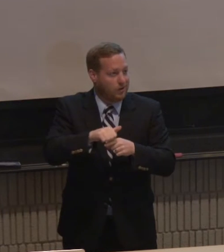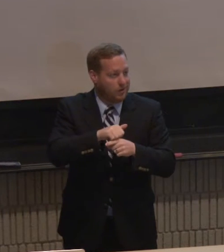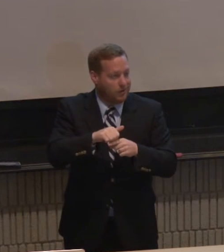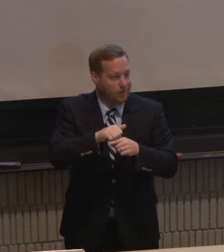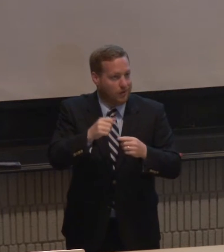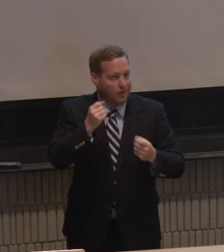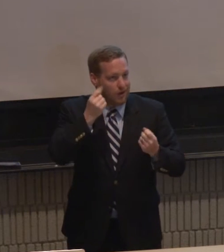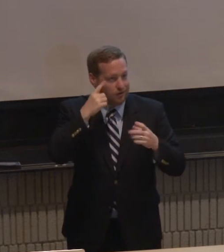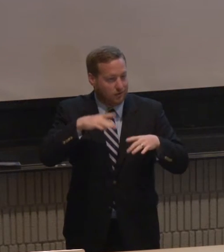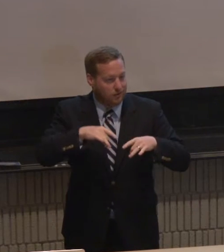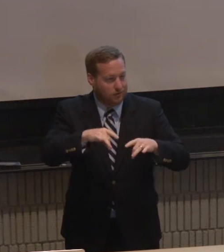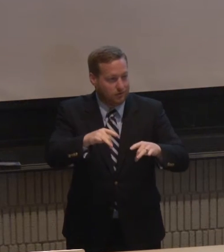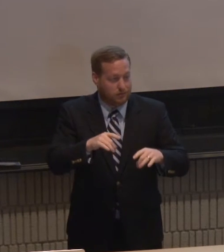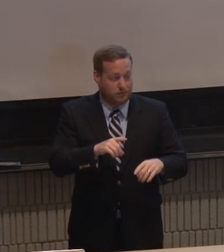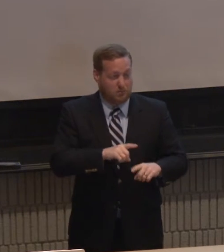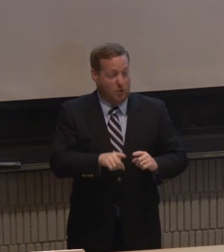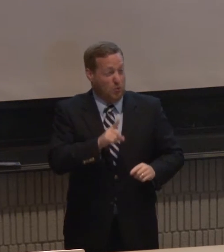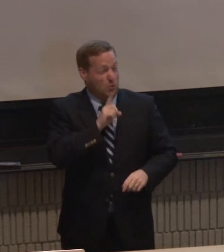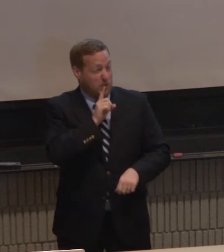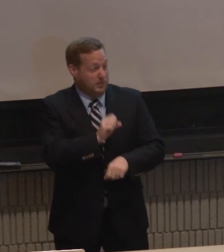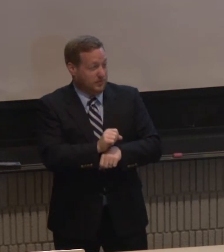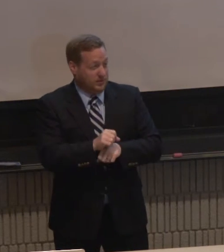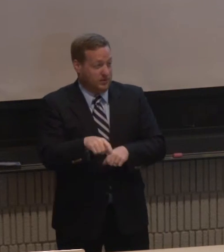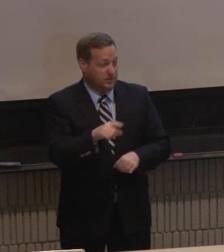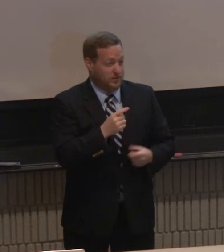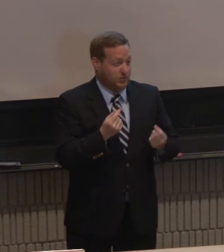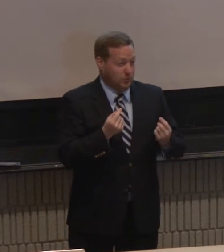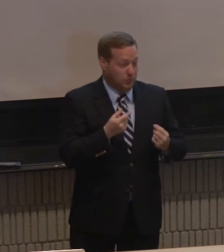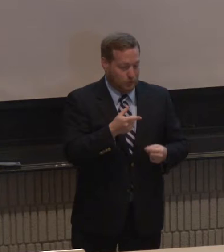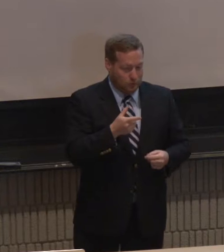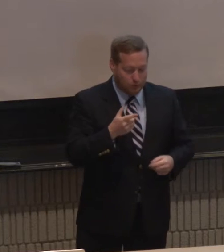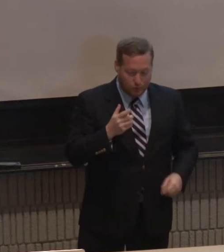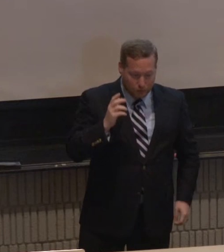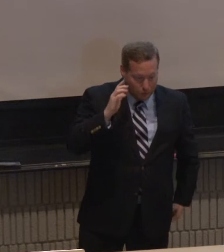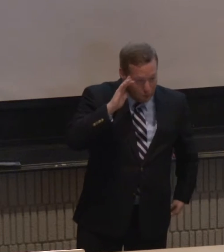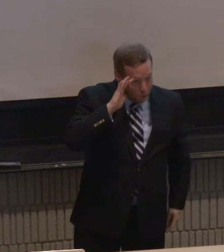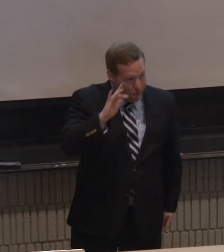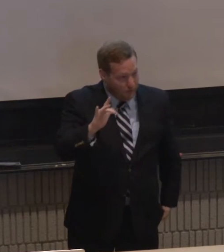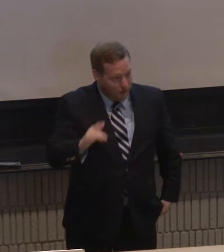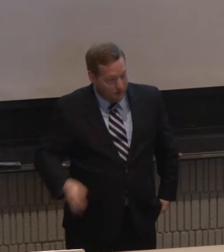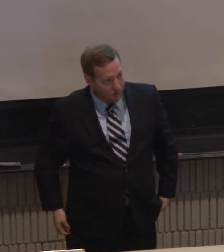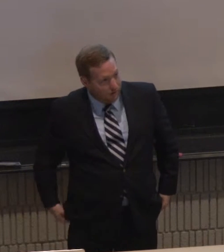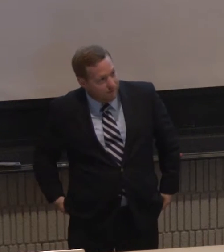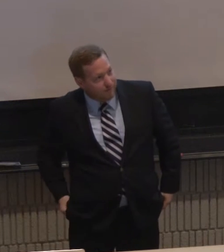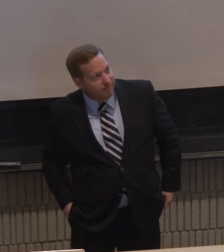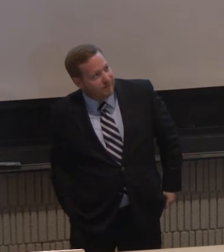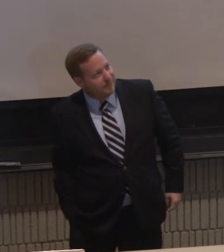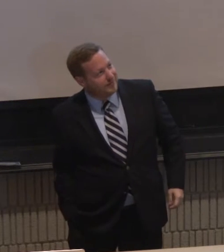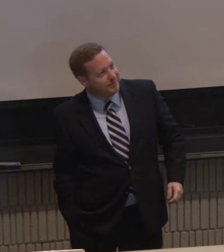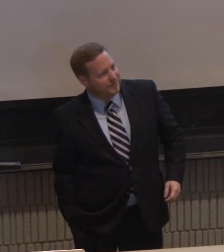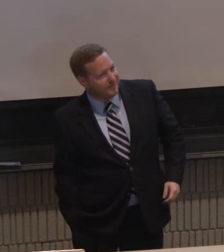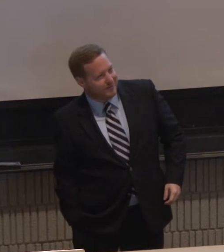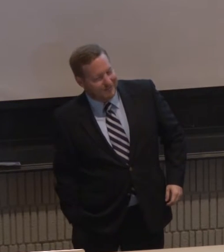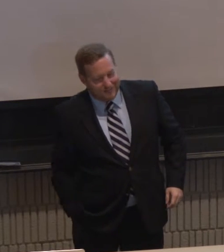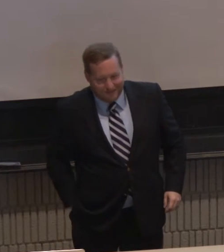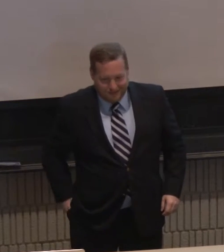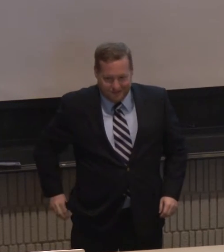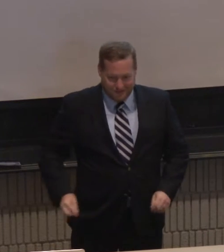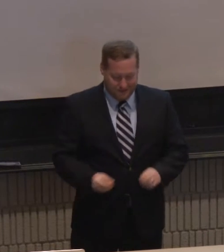residual hearing, they might be able to get something out of that, but really it's ostensibly brain training. And I gotta give you an example of